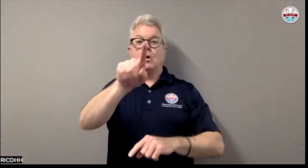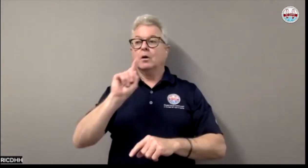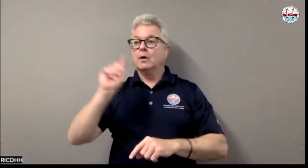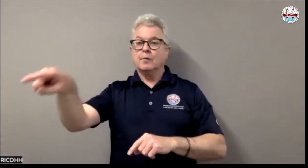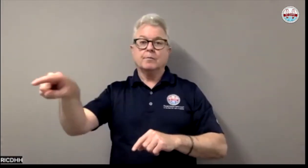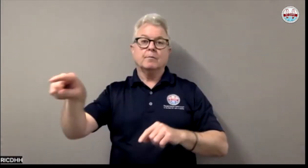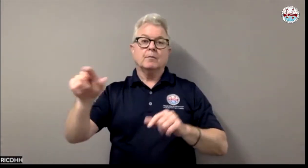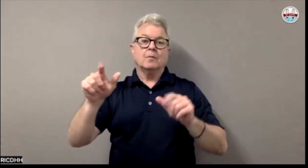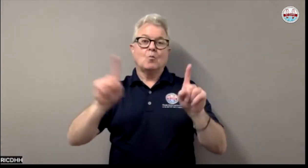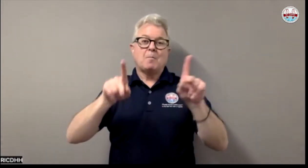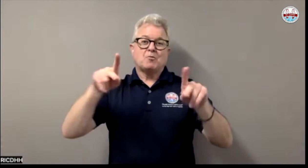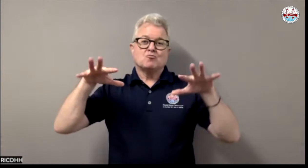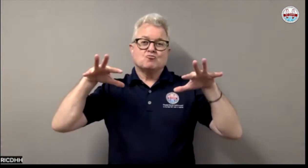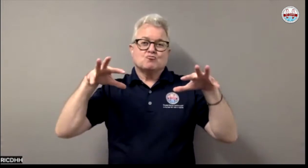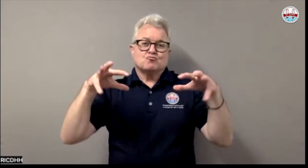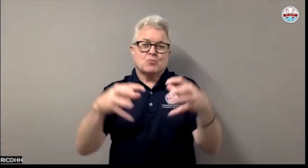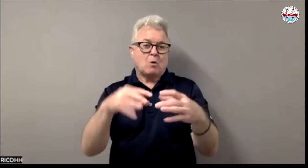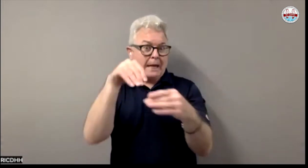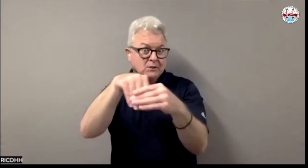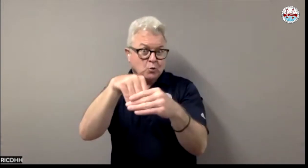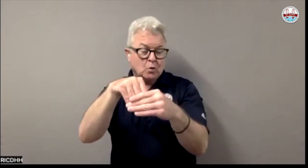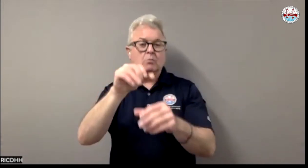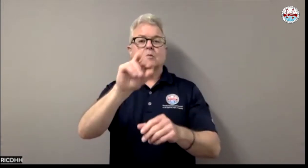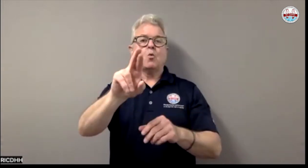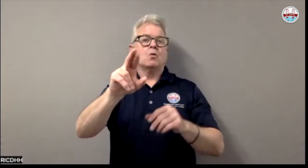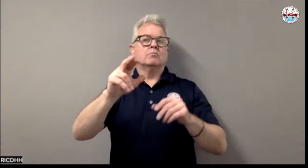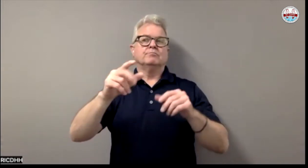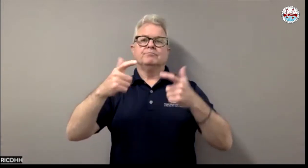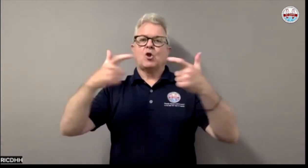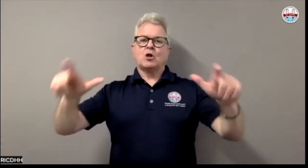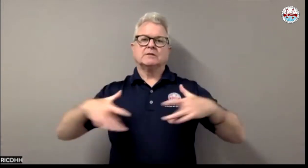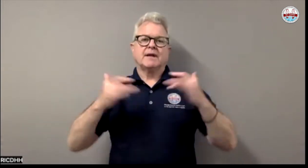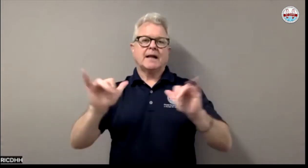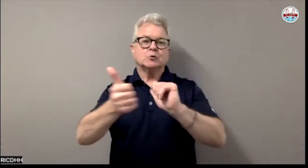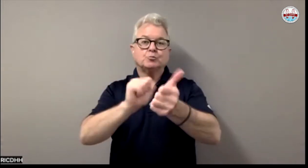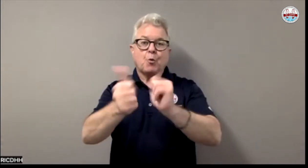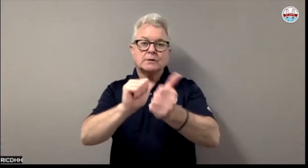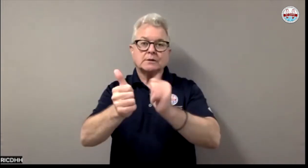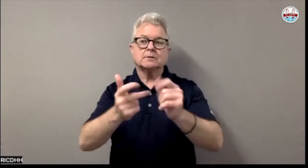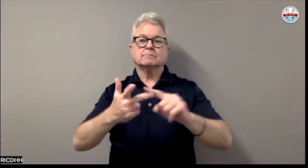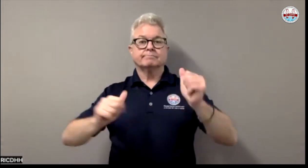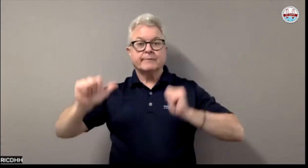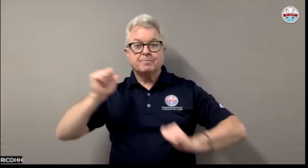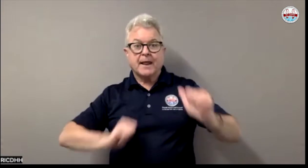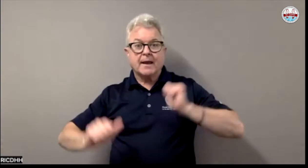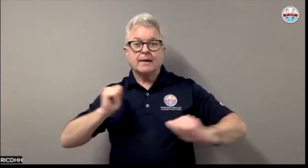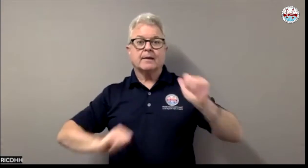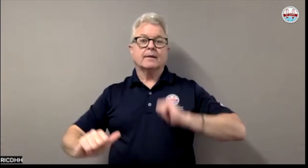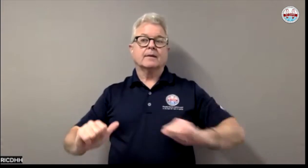you come back home, or you've gone to an event or a public place indoors, or outdoor gatherings such as a sporting event